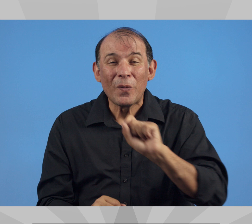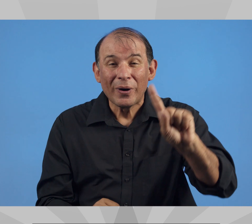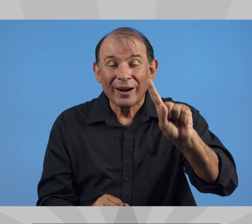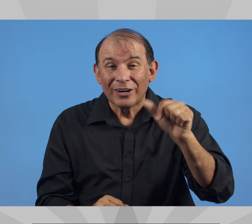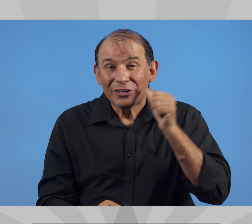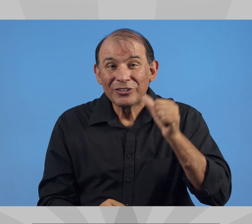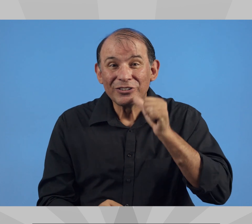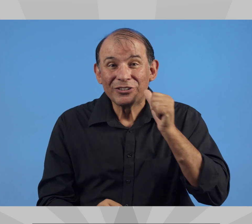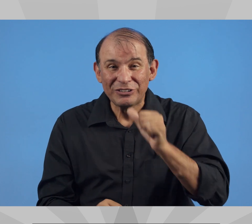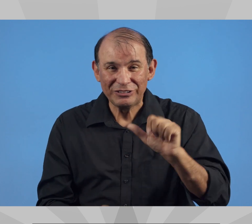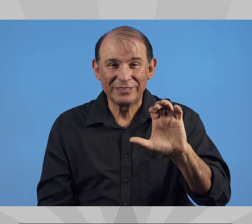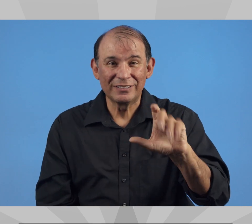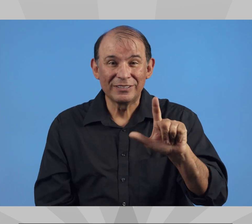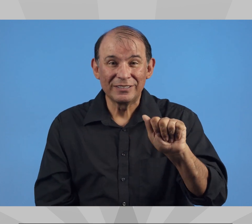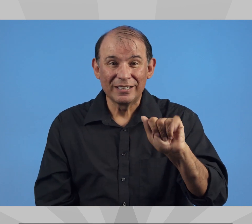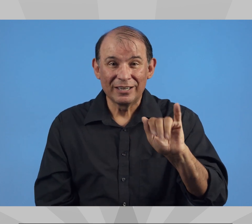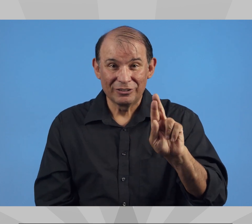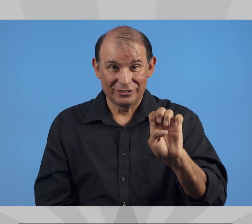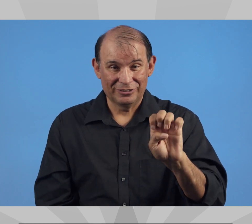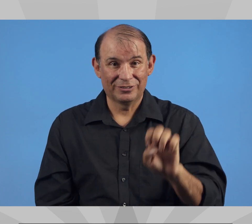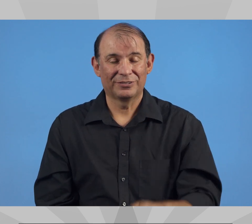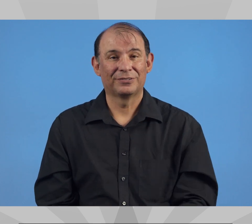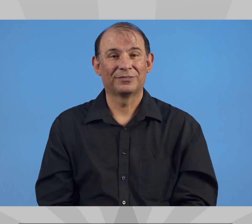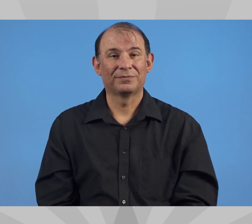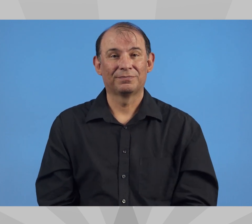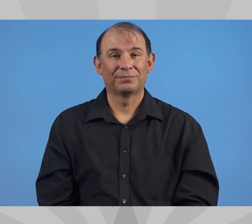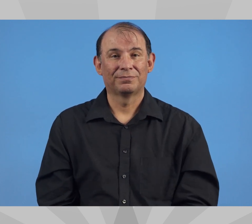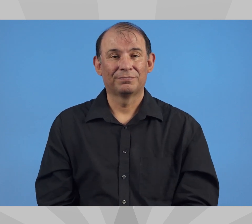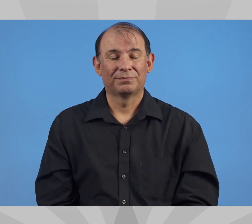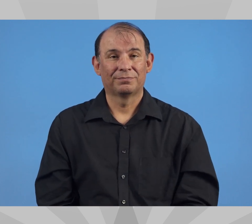Neal and Katie are proud parents of their 1-year-old daughter, Claire.